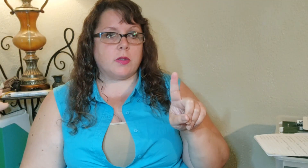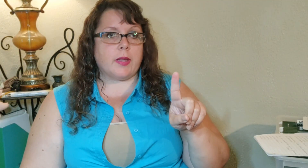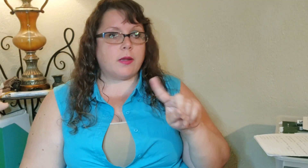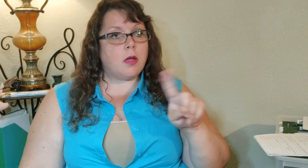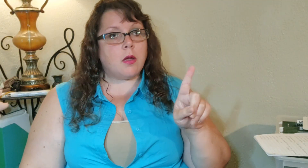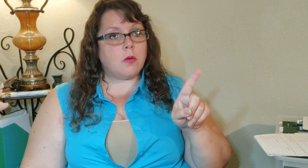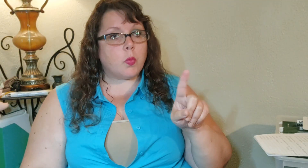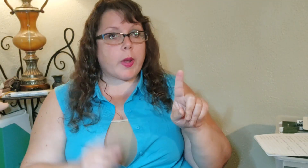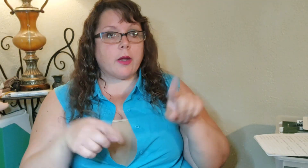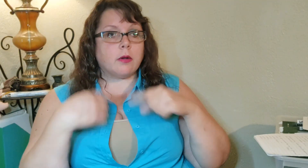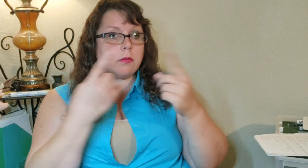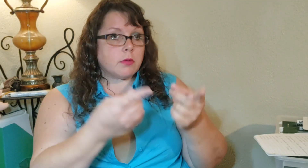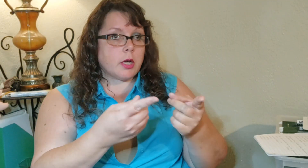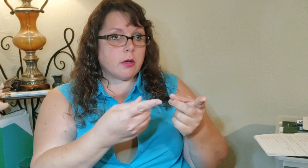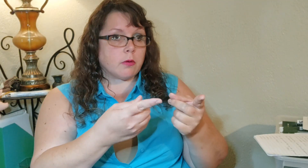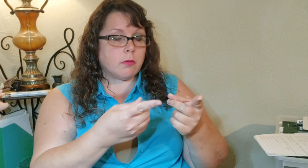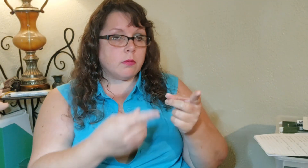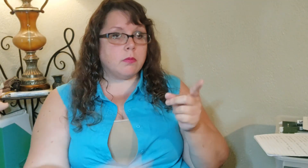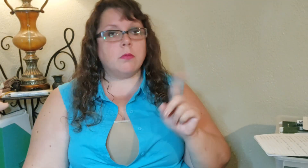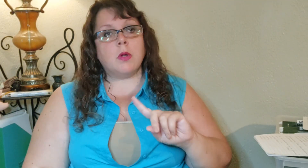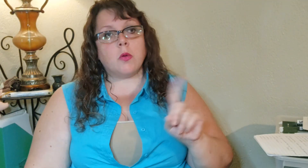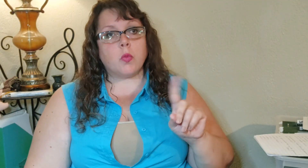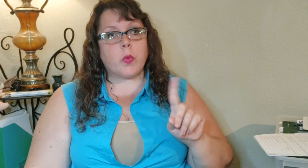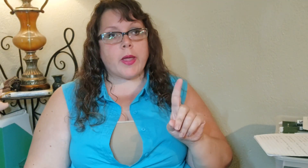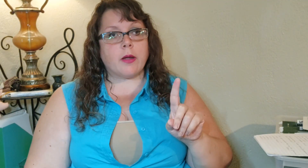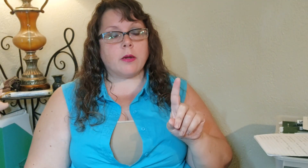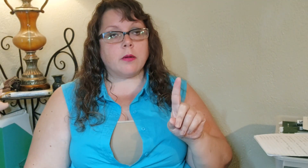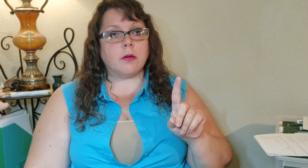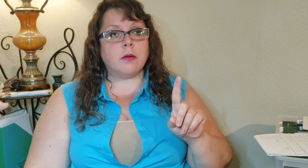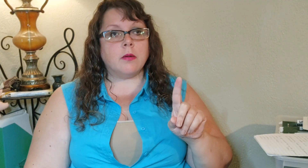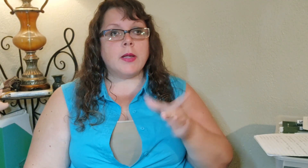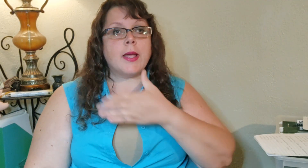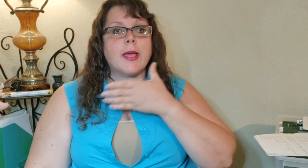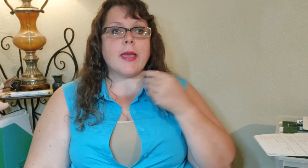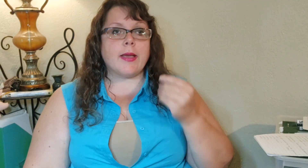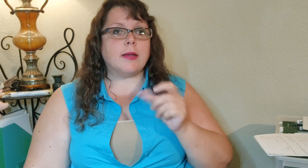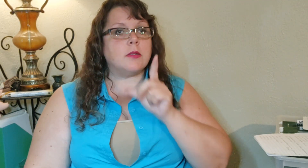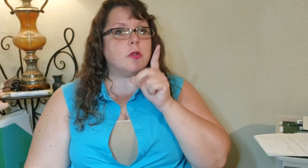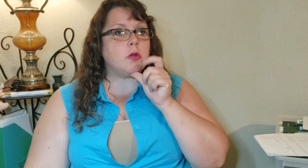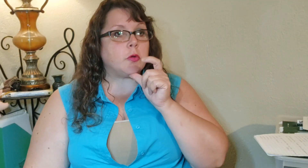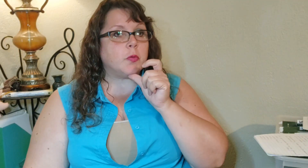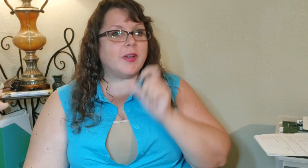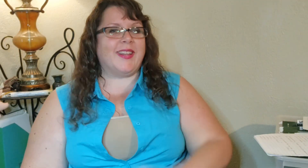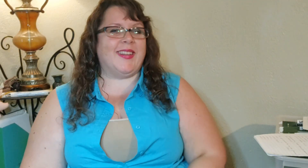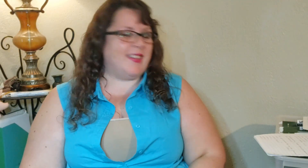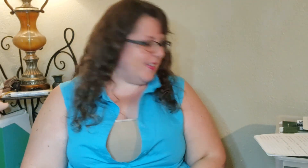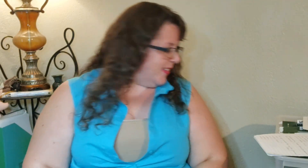like where, go, where, and who.